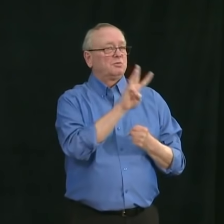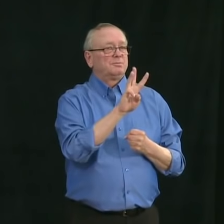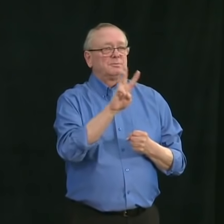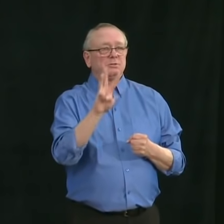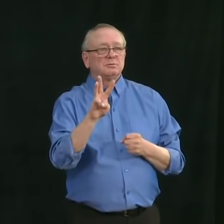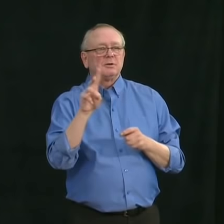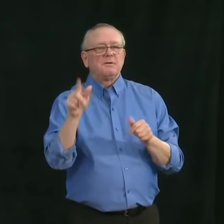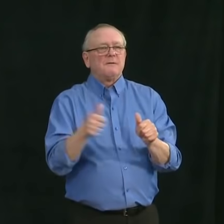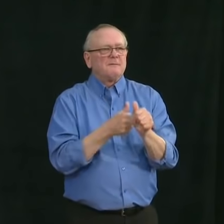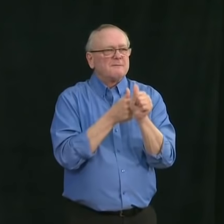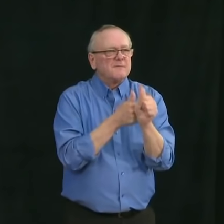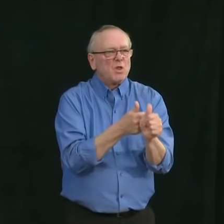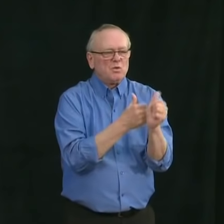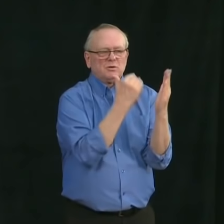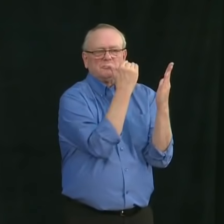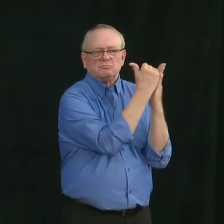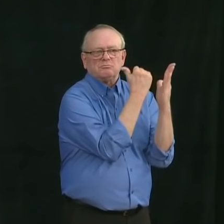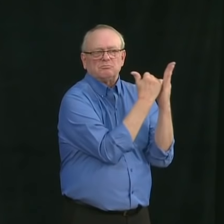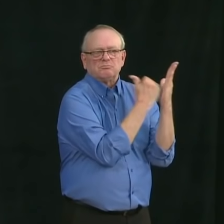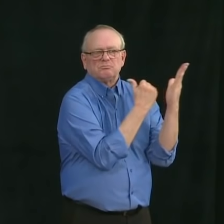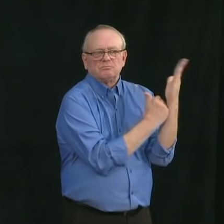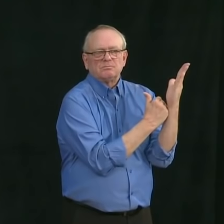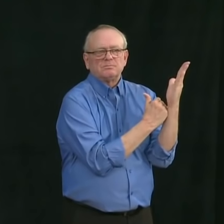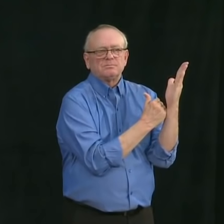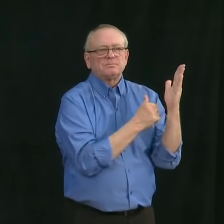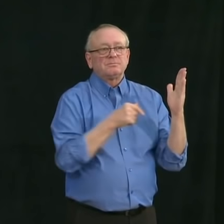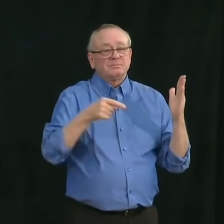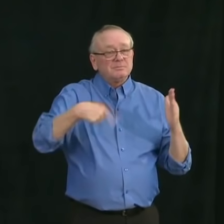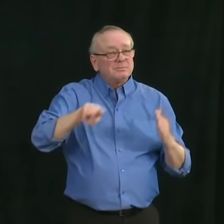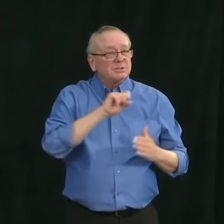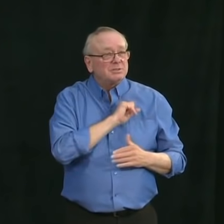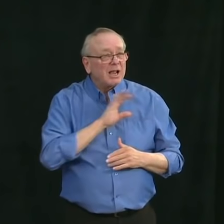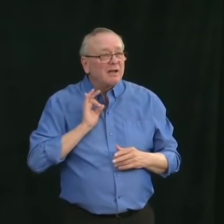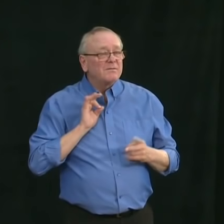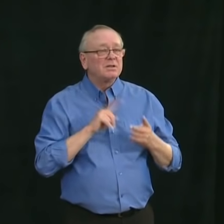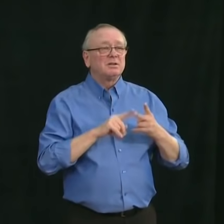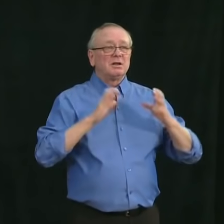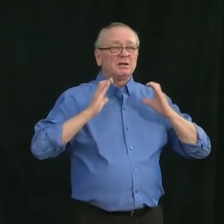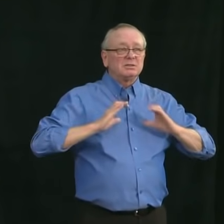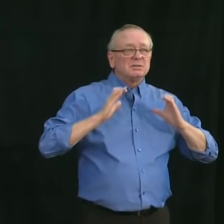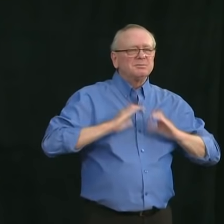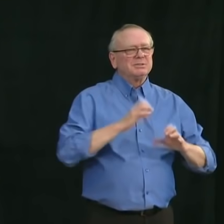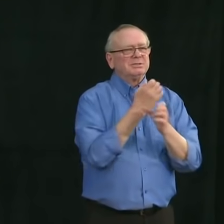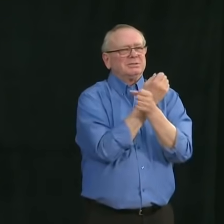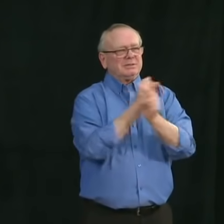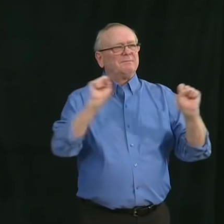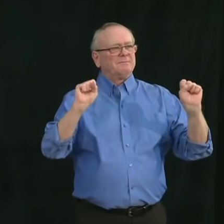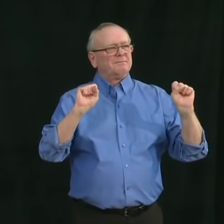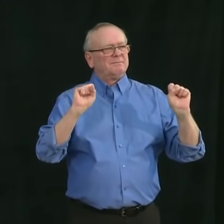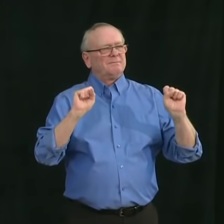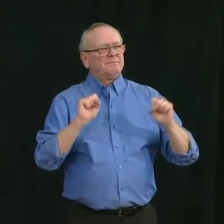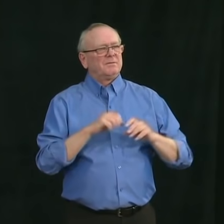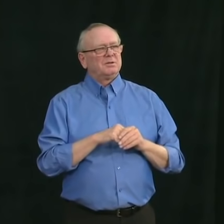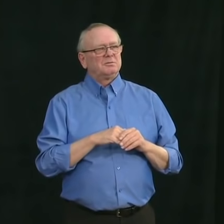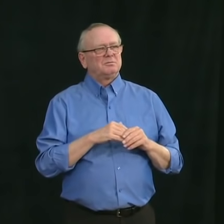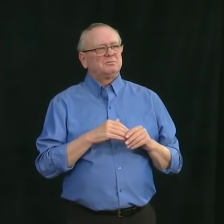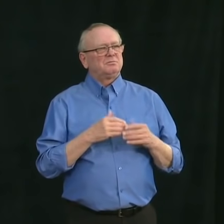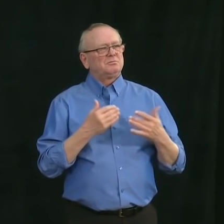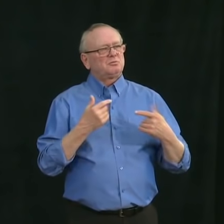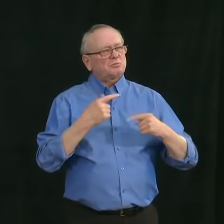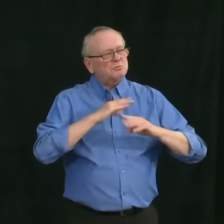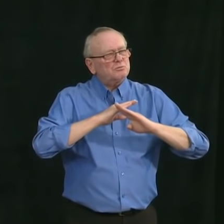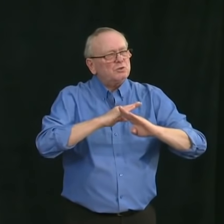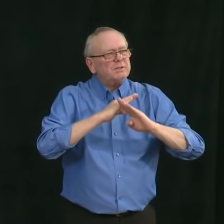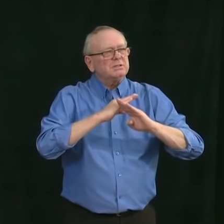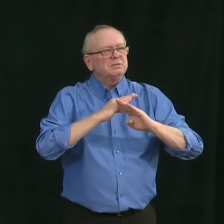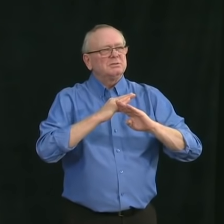and customers remain safe and prevent exposures to the virus. So again, I think that's something that